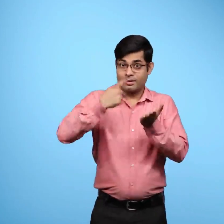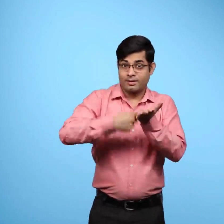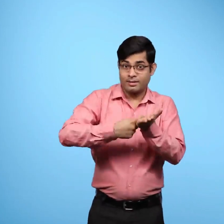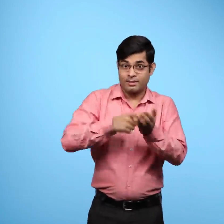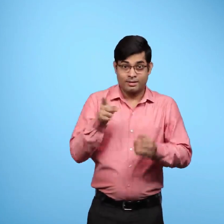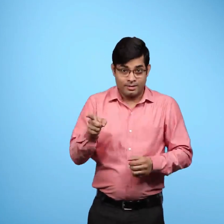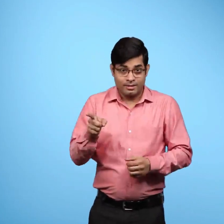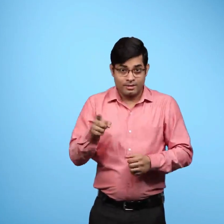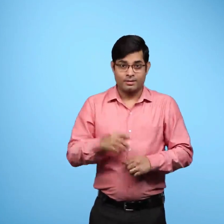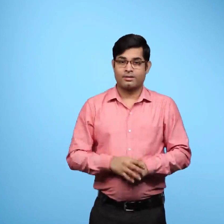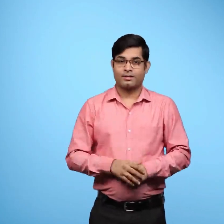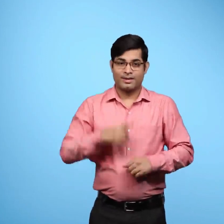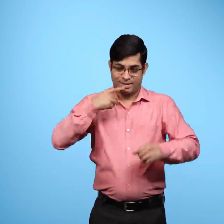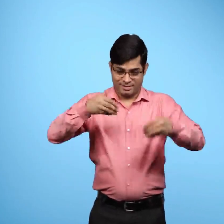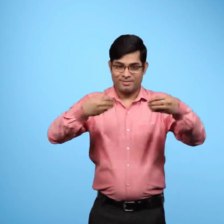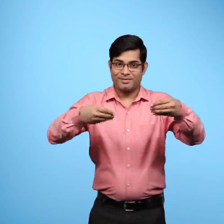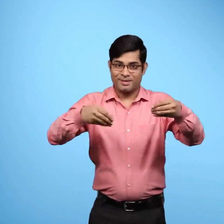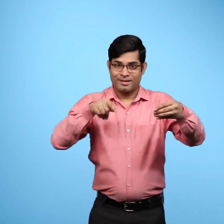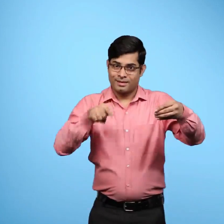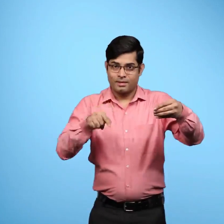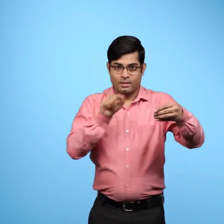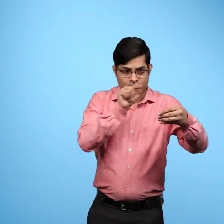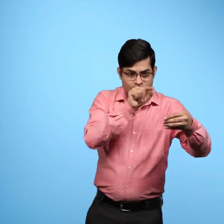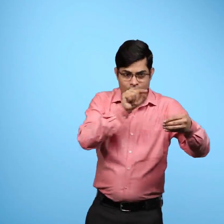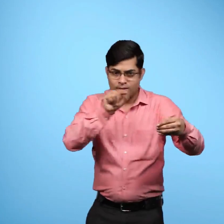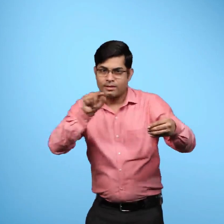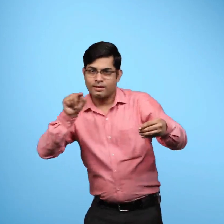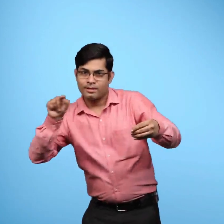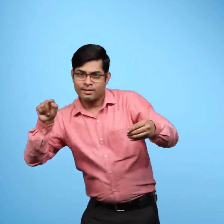Raima draws a sleeping line.